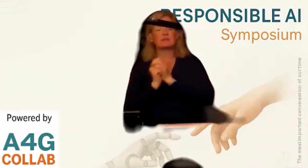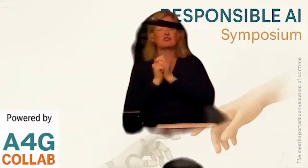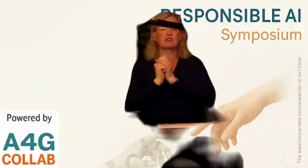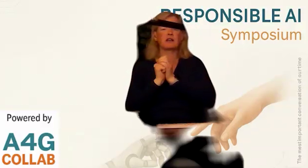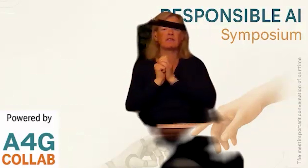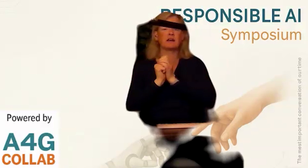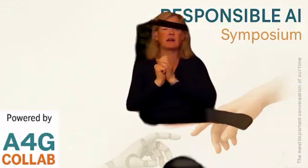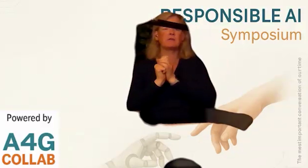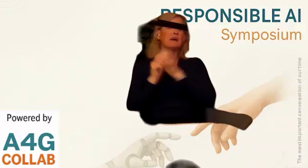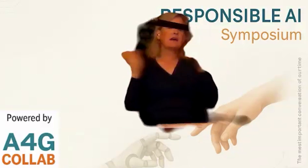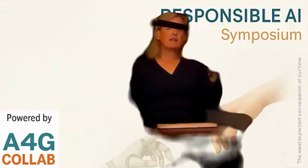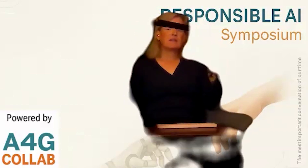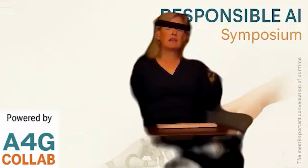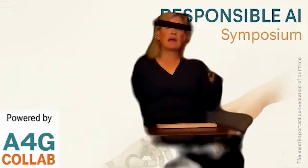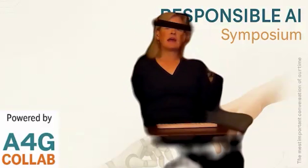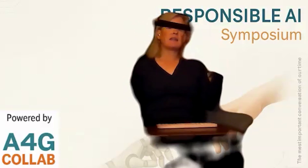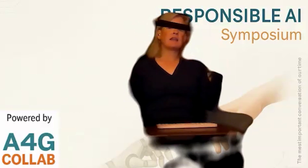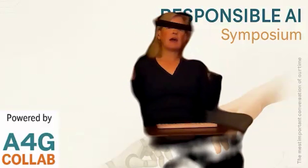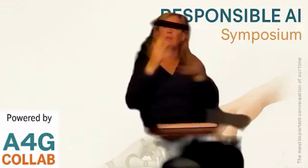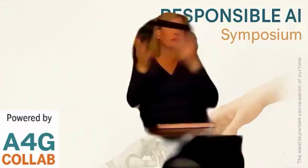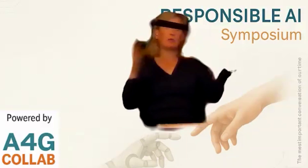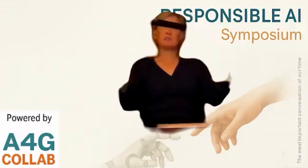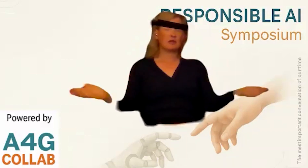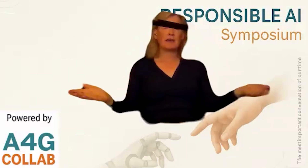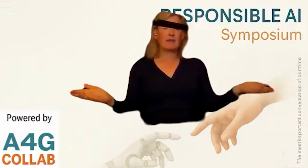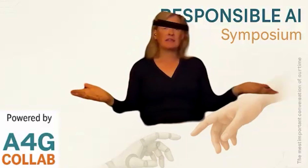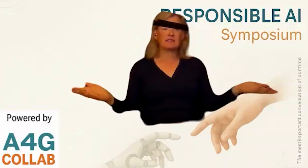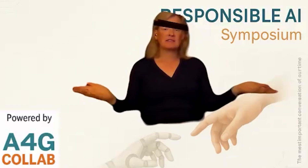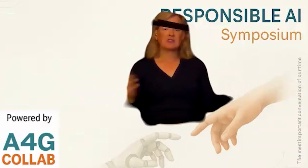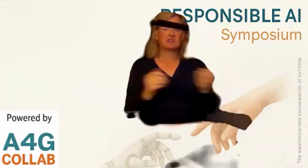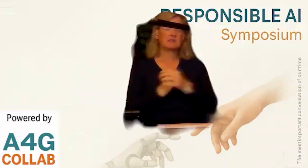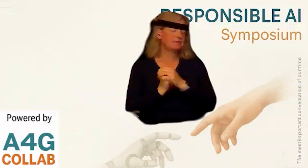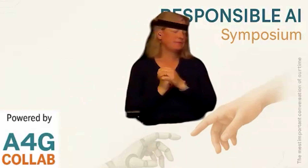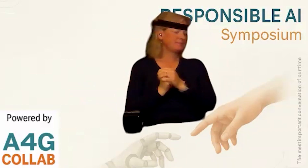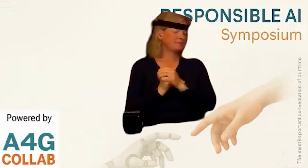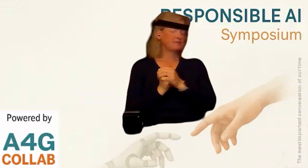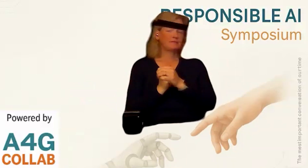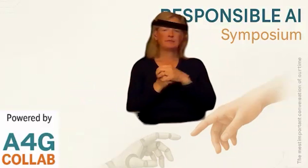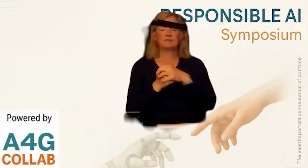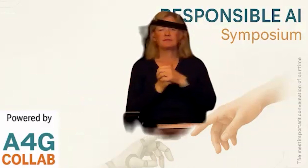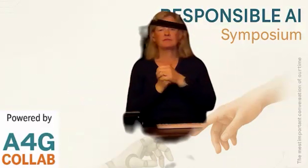the exact same structure every time, then we wouldn't still be having these discussions.